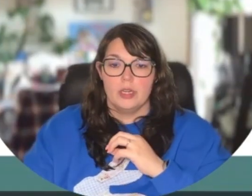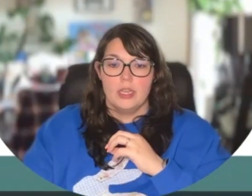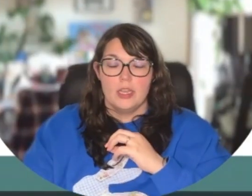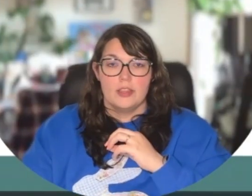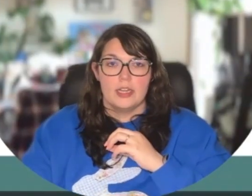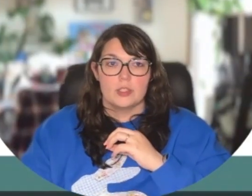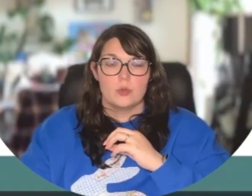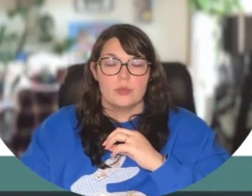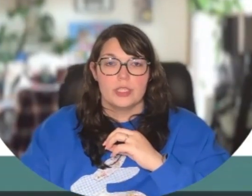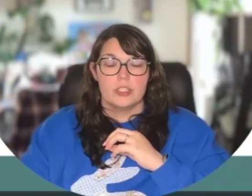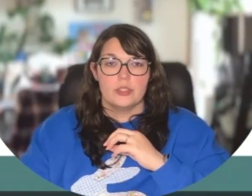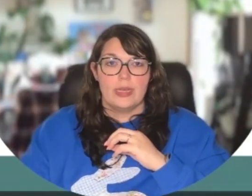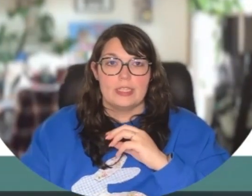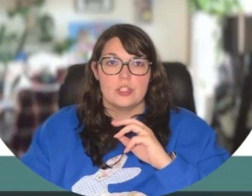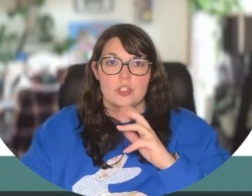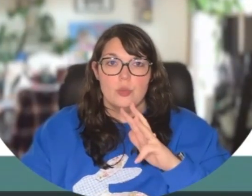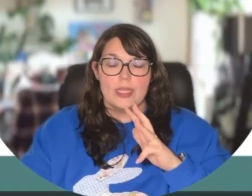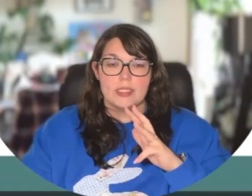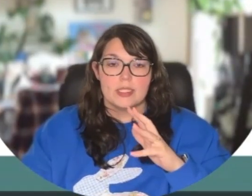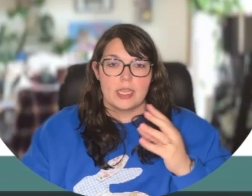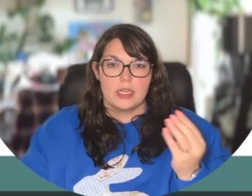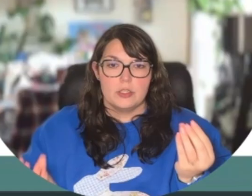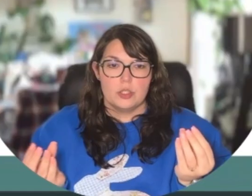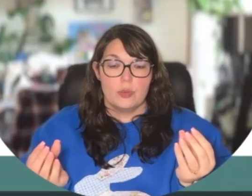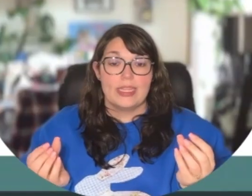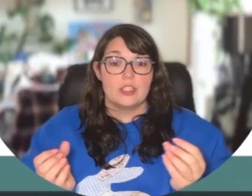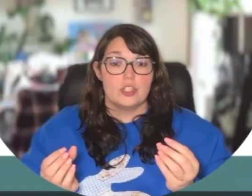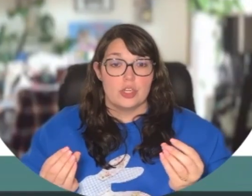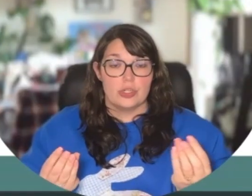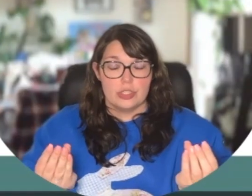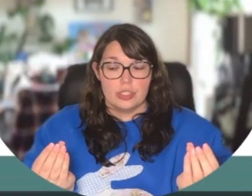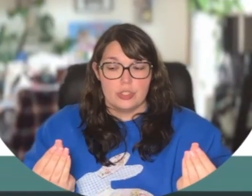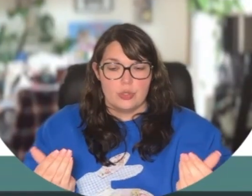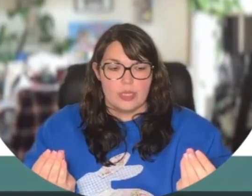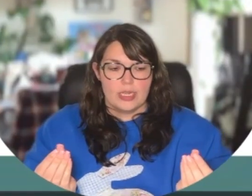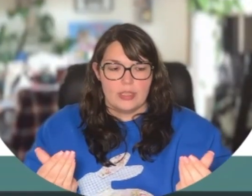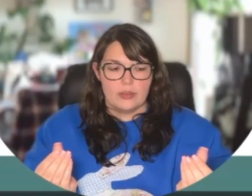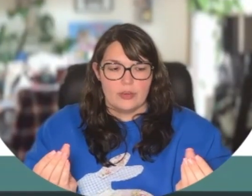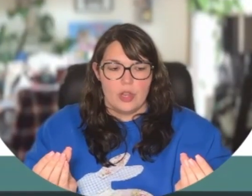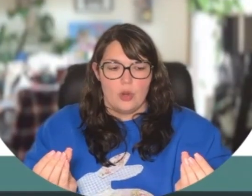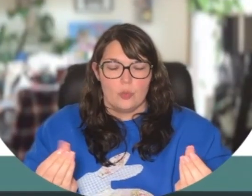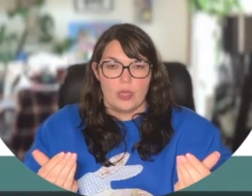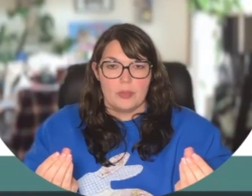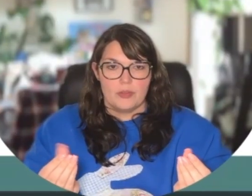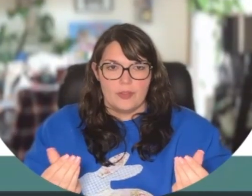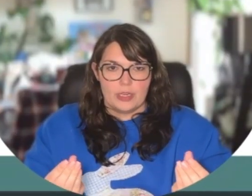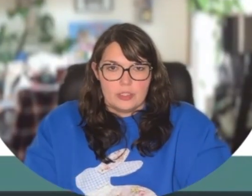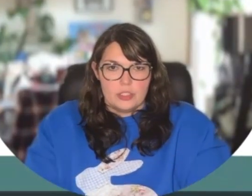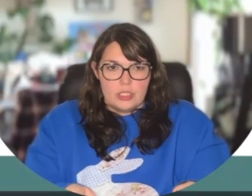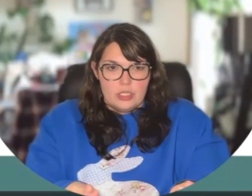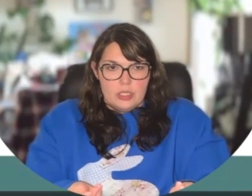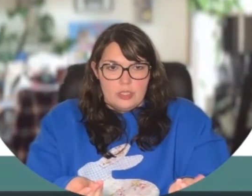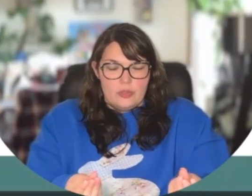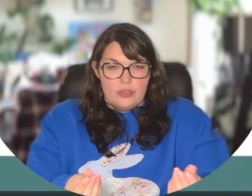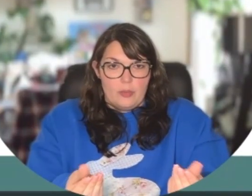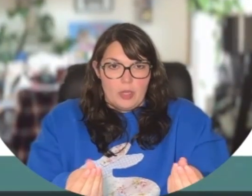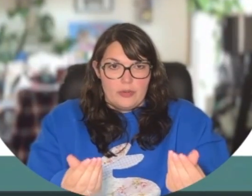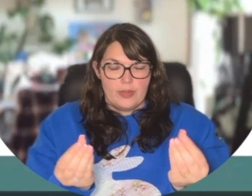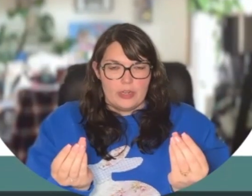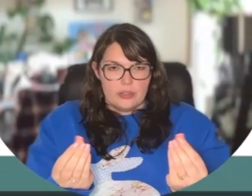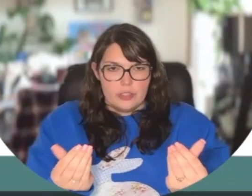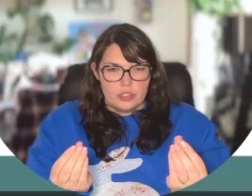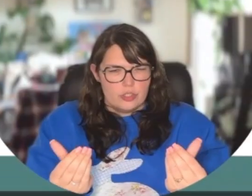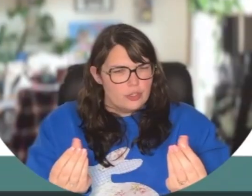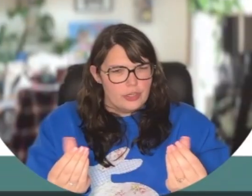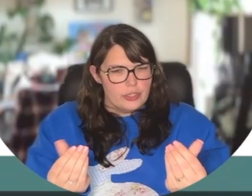Water. The next one we're going to do has two ways to sign it. So it's dirt. So you can either rub your fingers, your thumb on